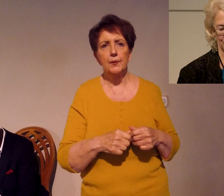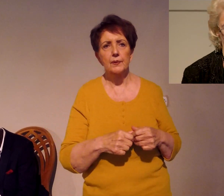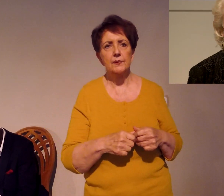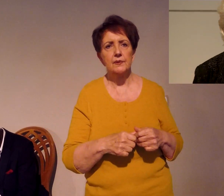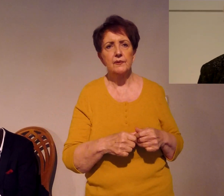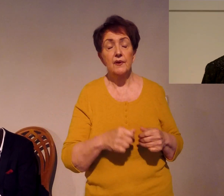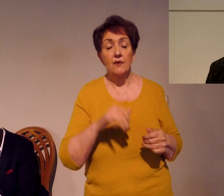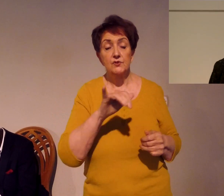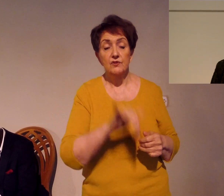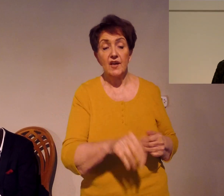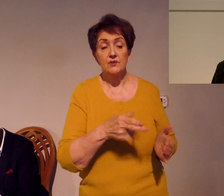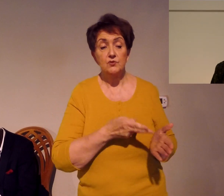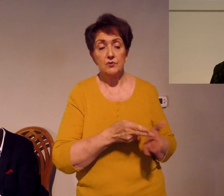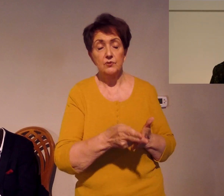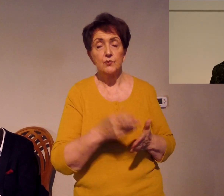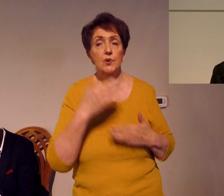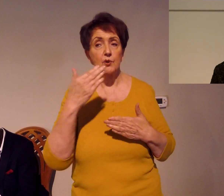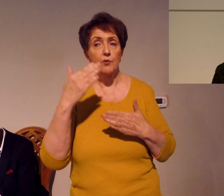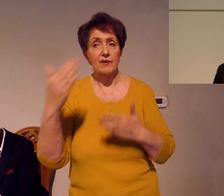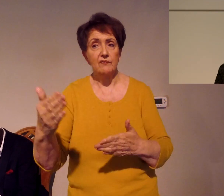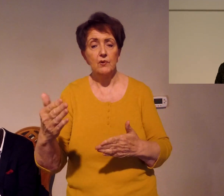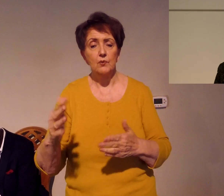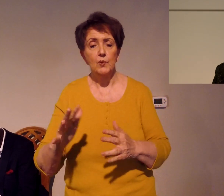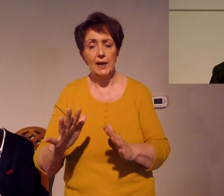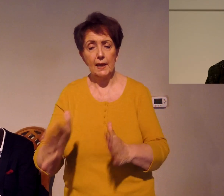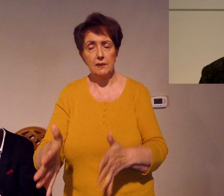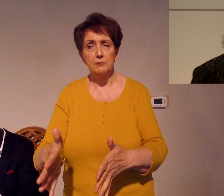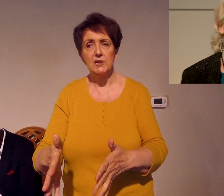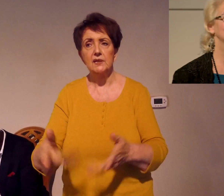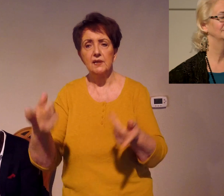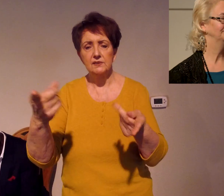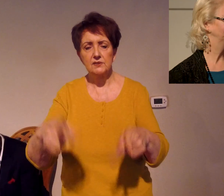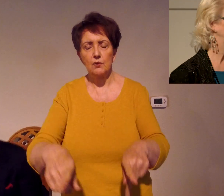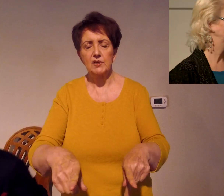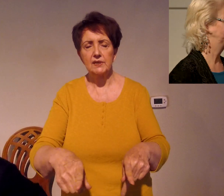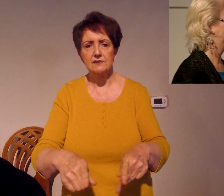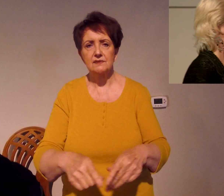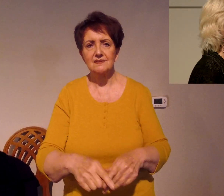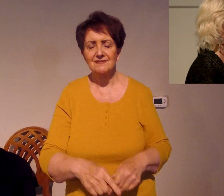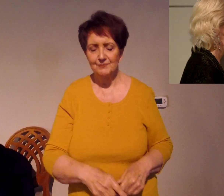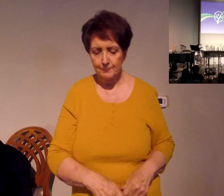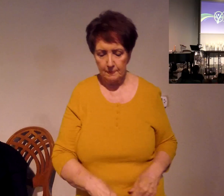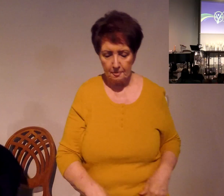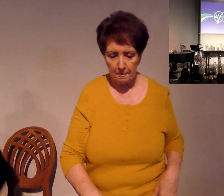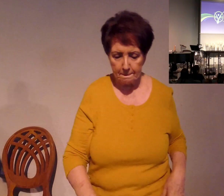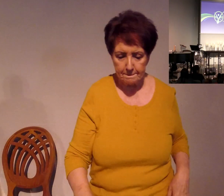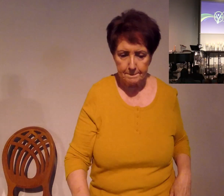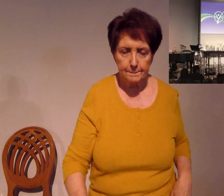truth, we are so grateful. We let it be, and so it is.